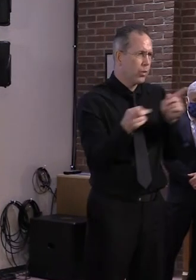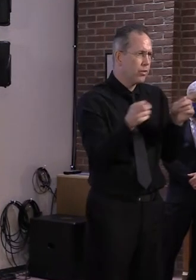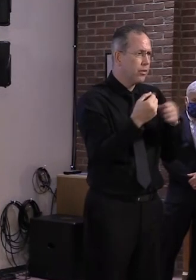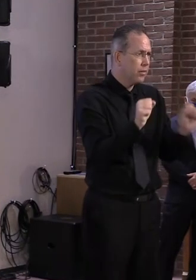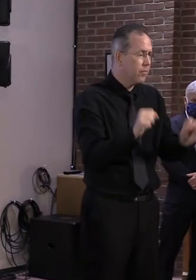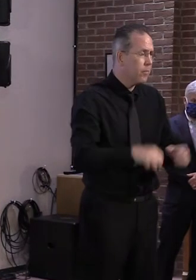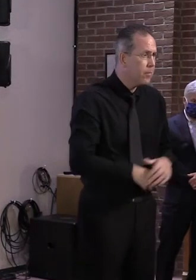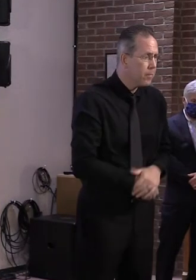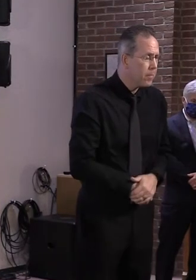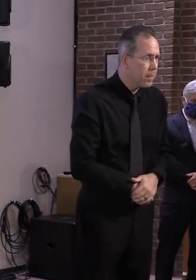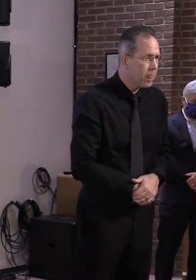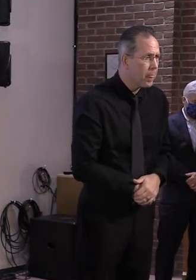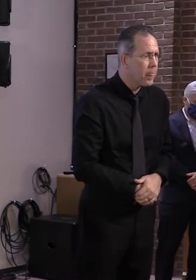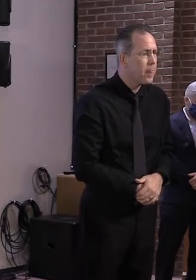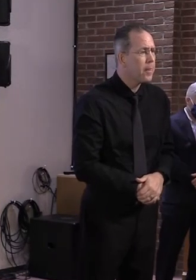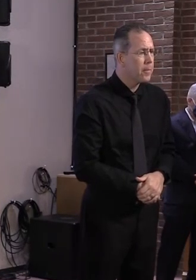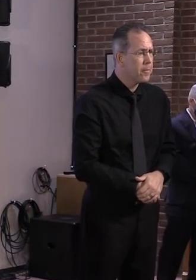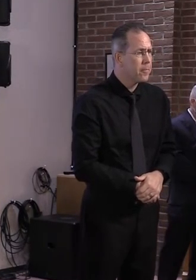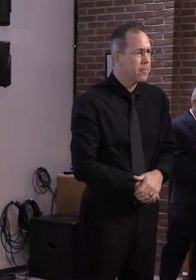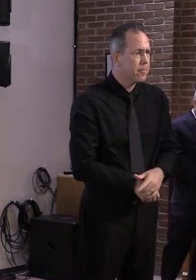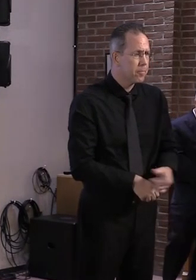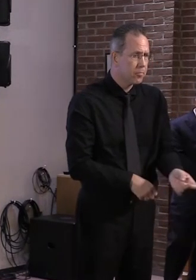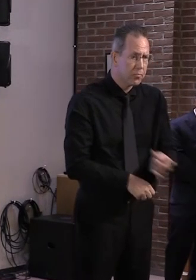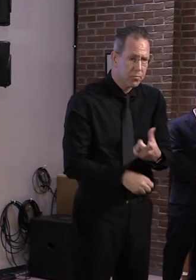Secretary Curley, is there anything I should add to that?